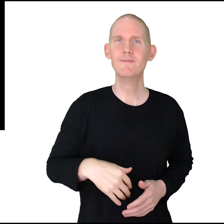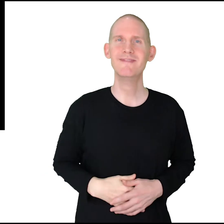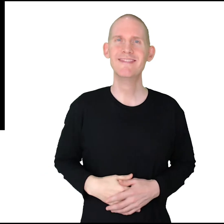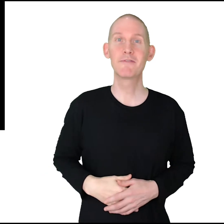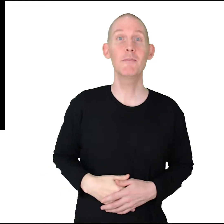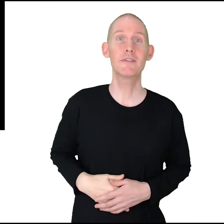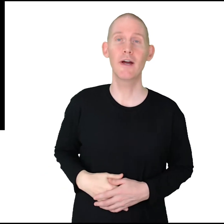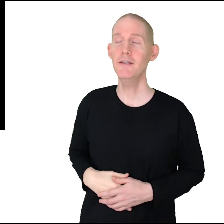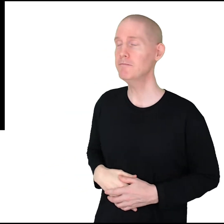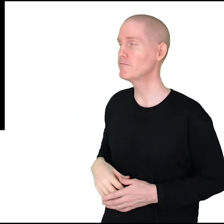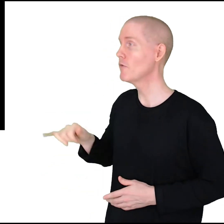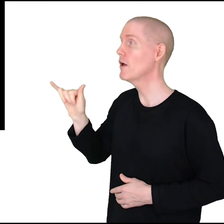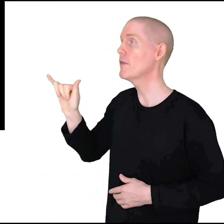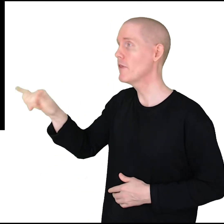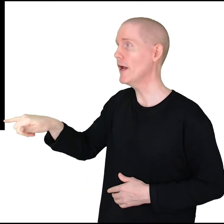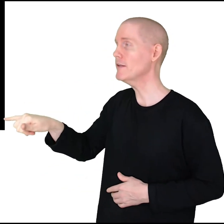From the side, that.